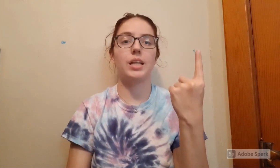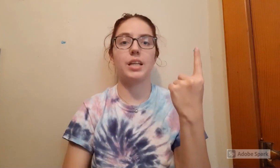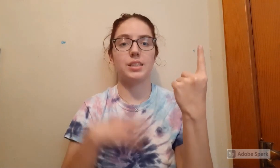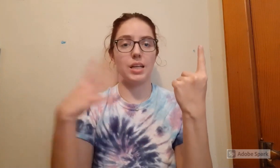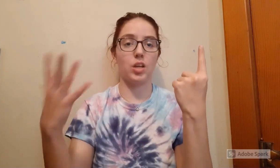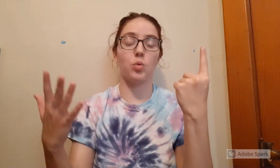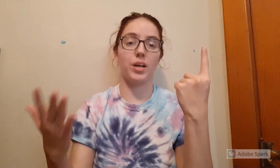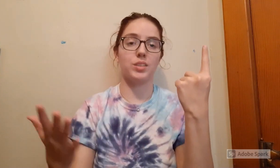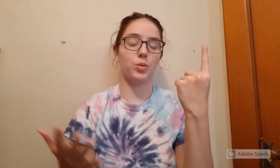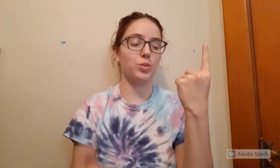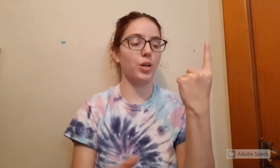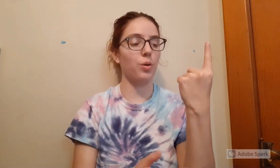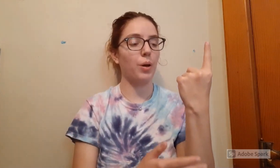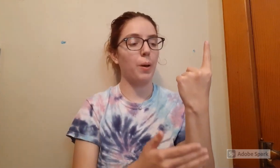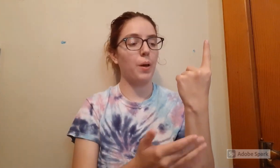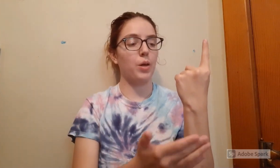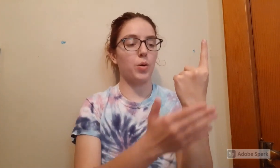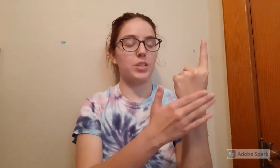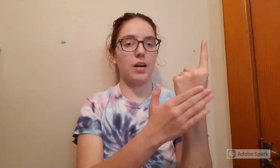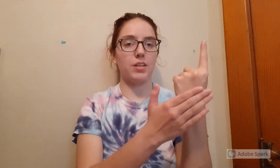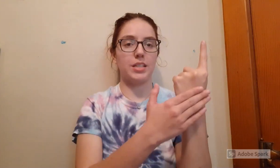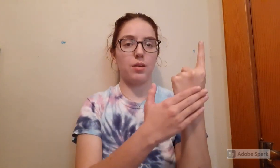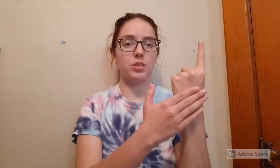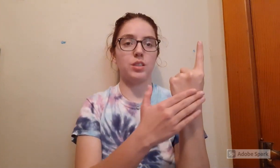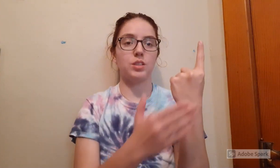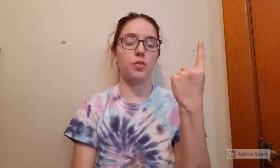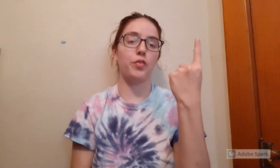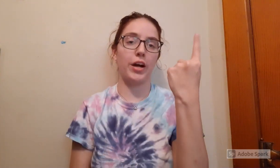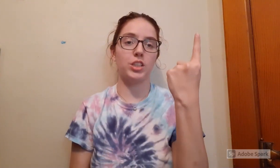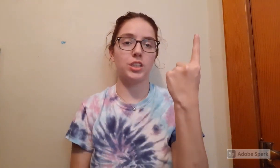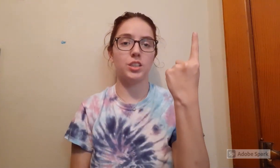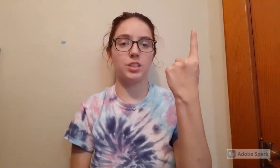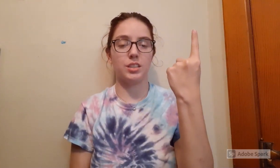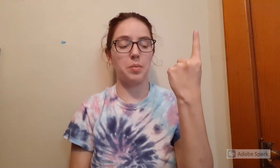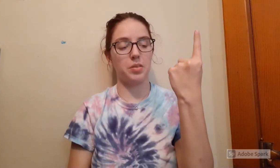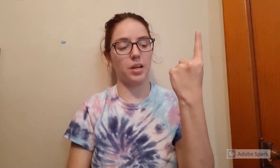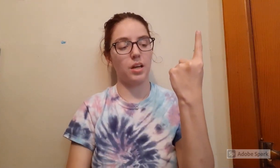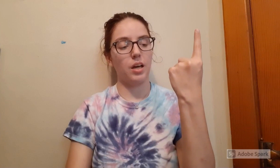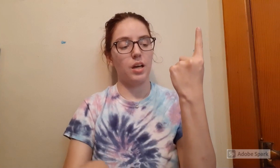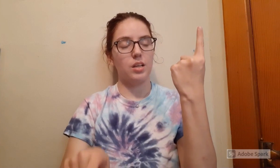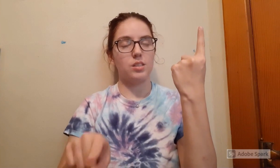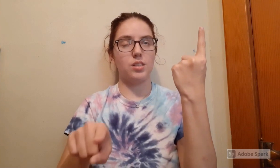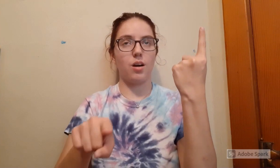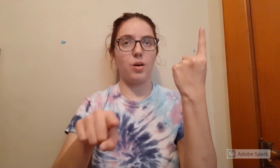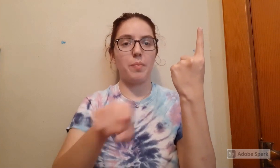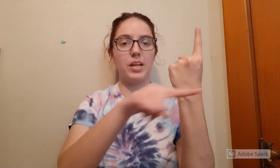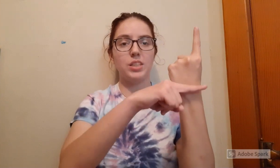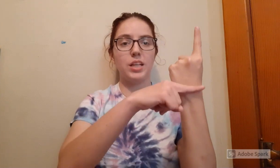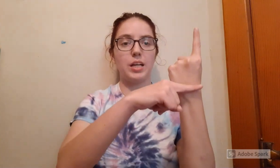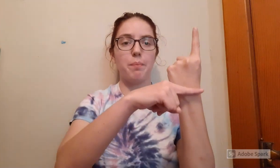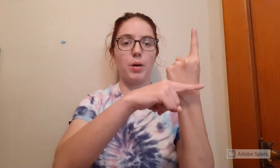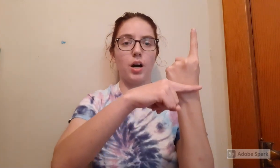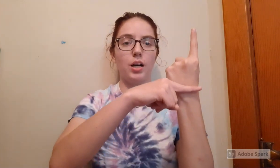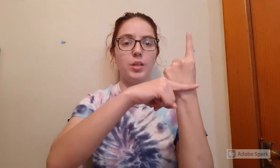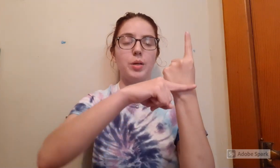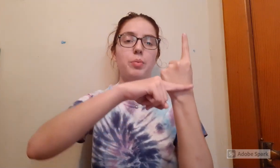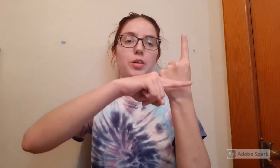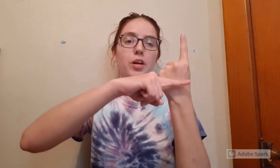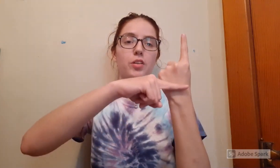unless otherwise told so, you always have this out. So for fractions, the same thing. So imagine like a bar. You can put your other